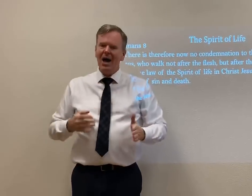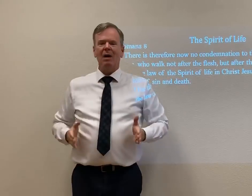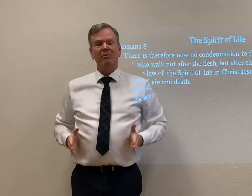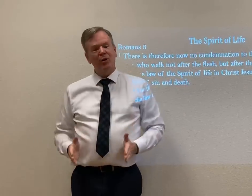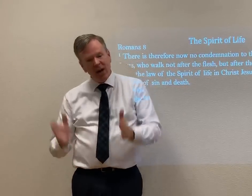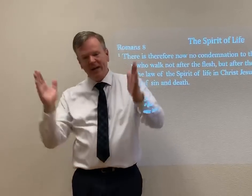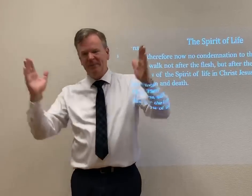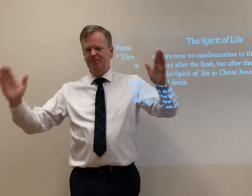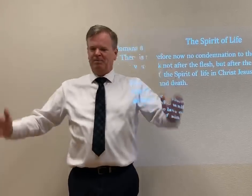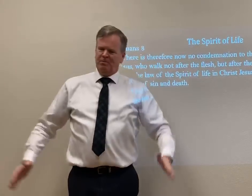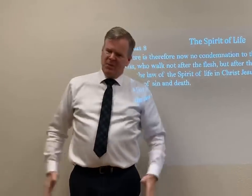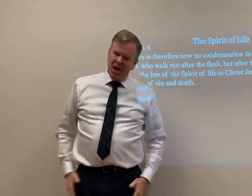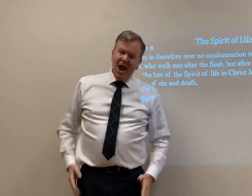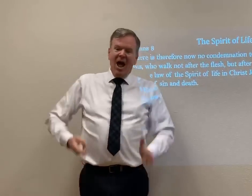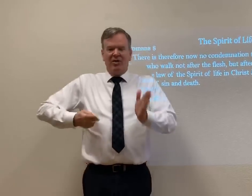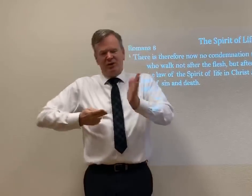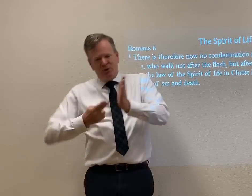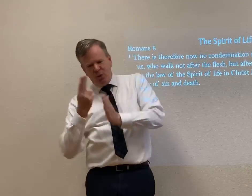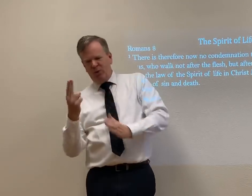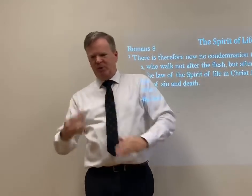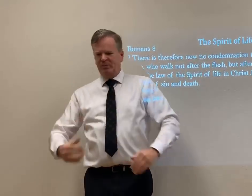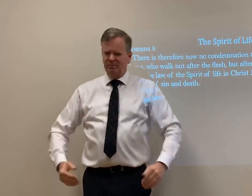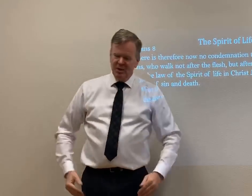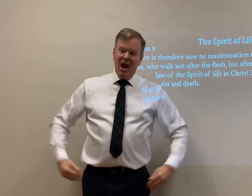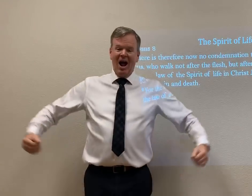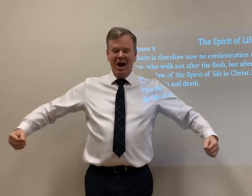and Jesus said, I am the way. I am the truth. I am the light.